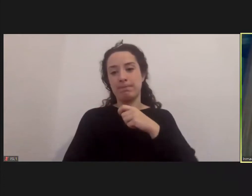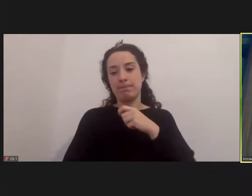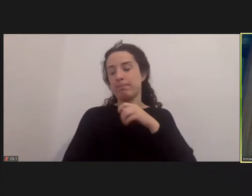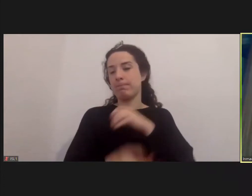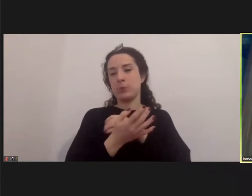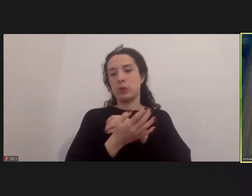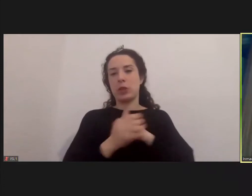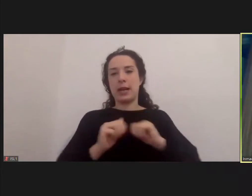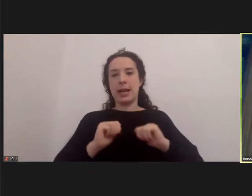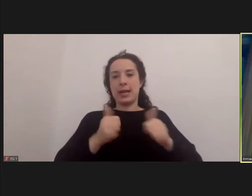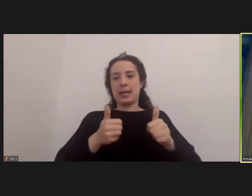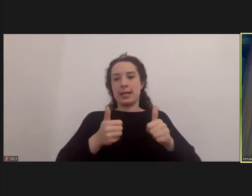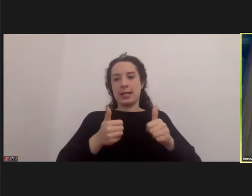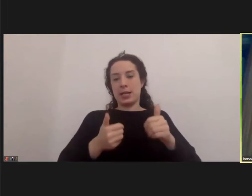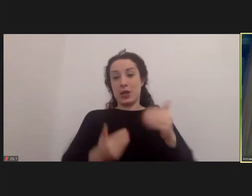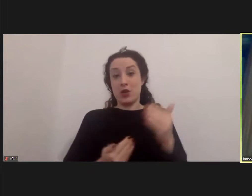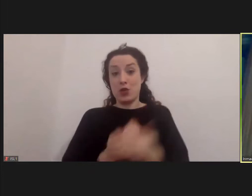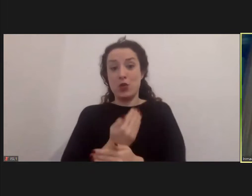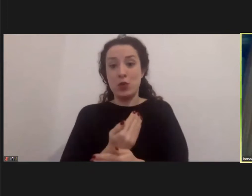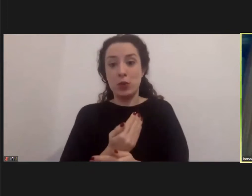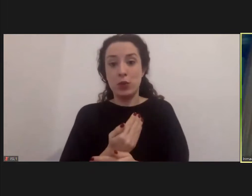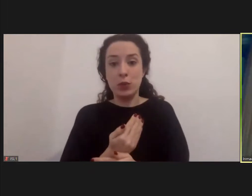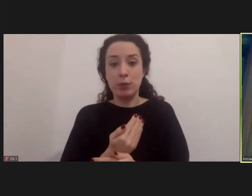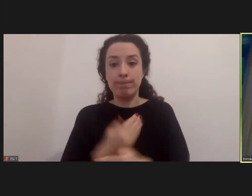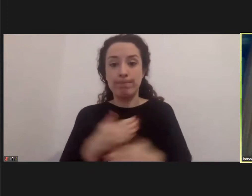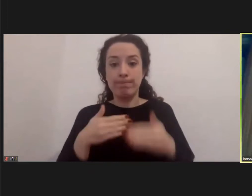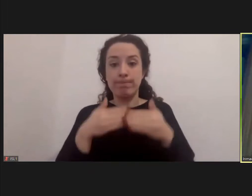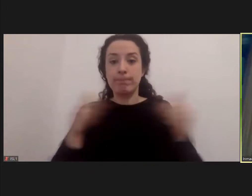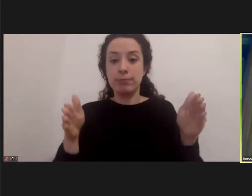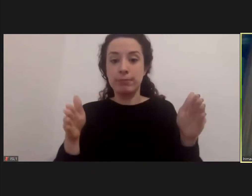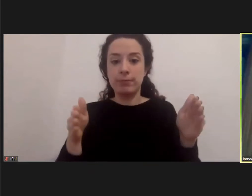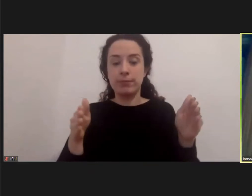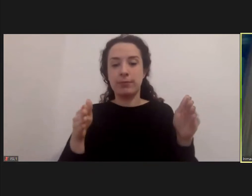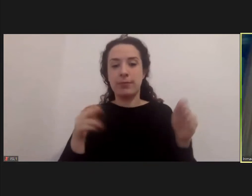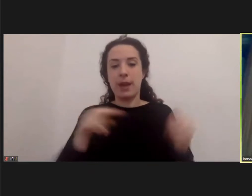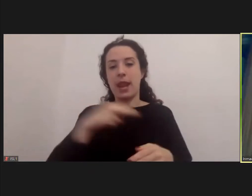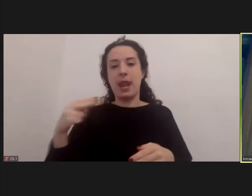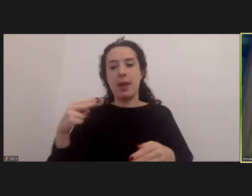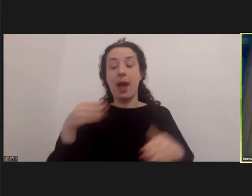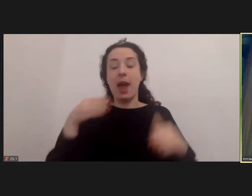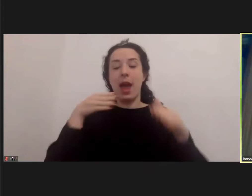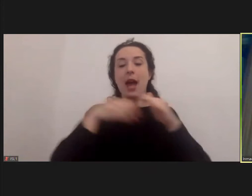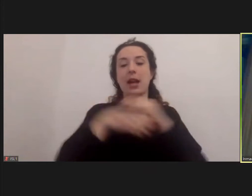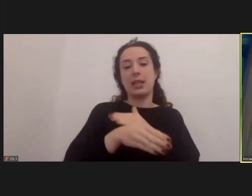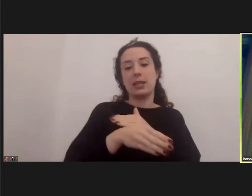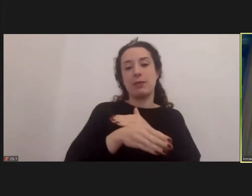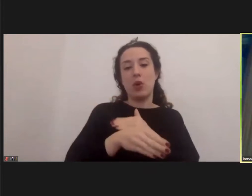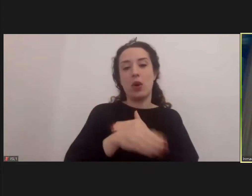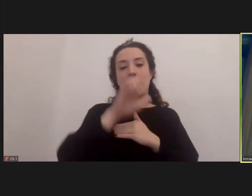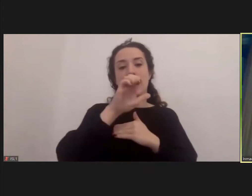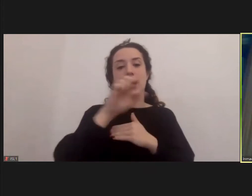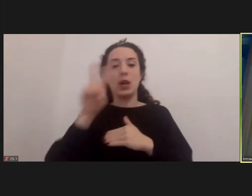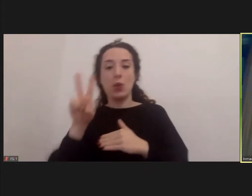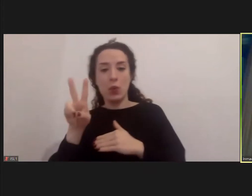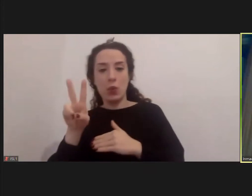that is being called Accessible EU. This year we are working on its launch,